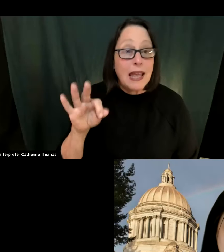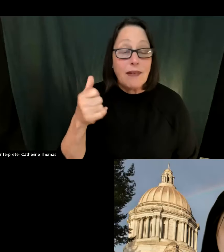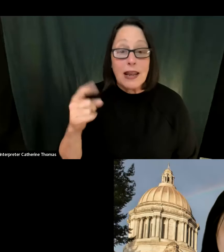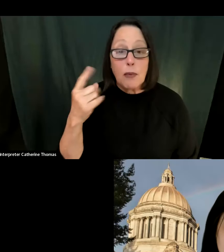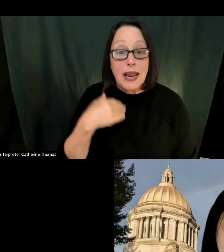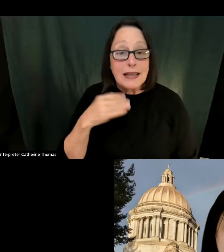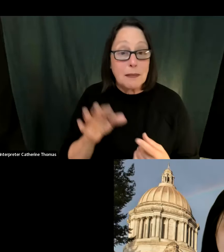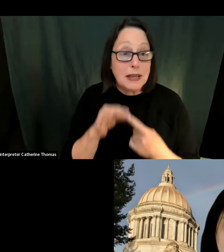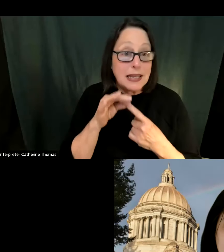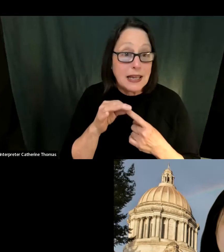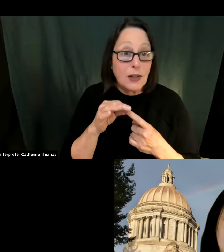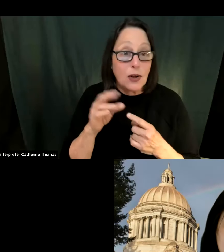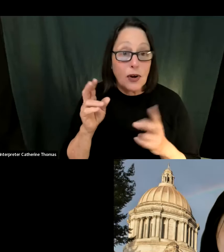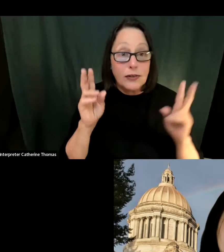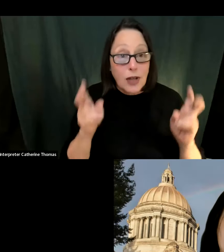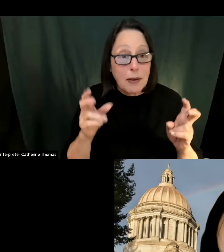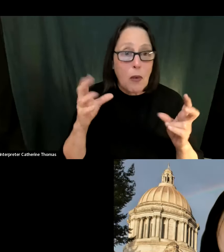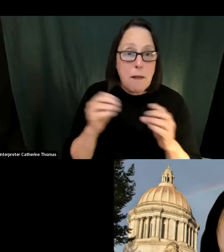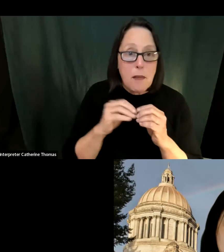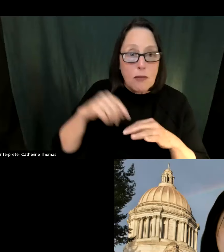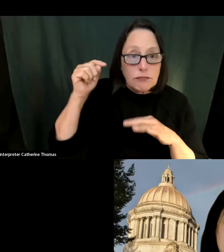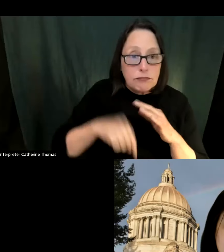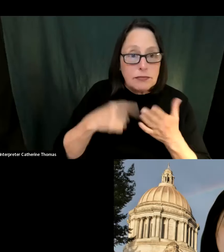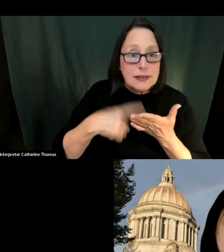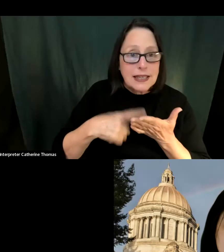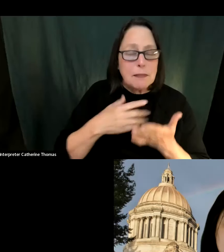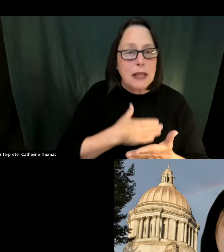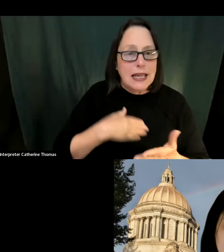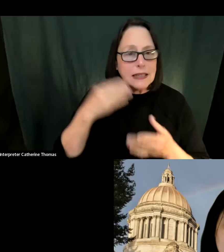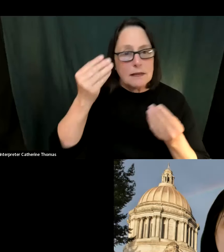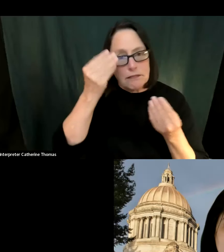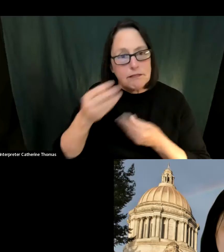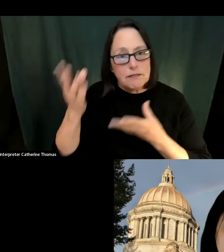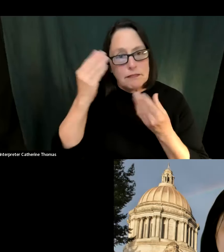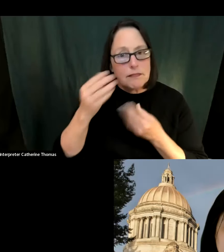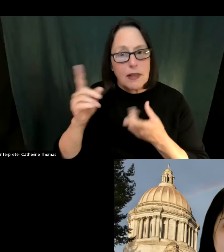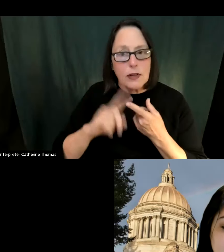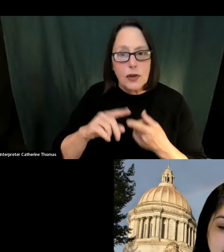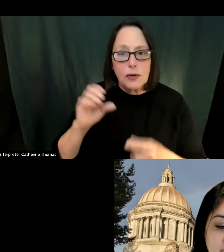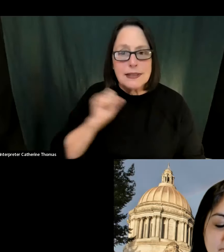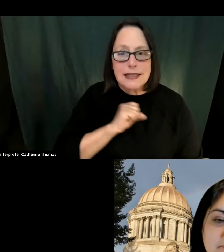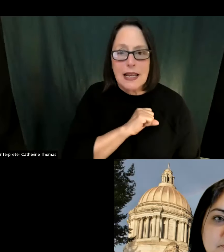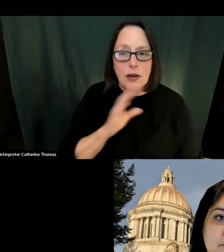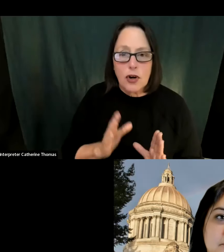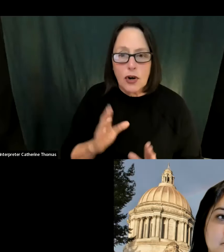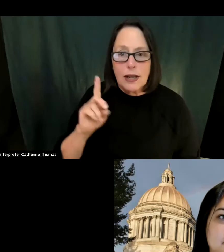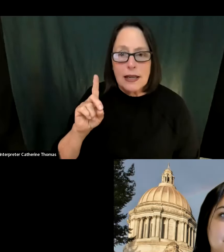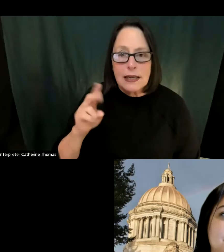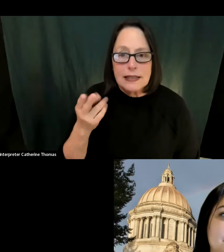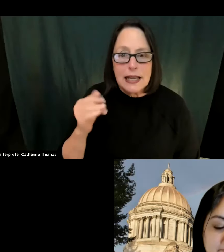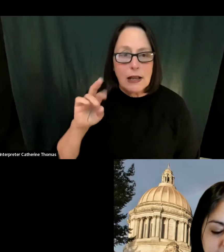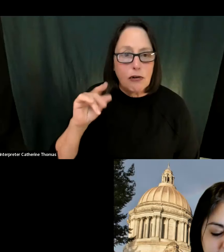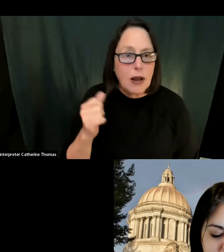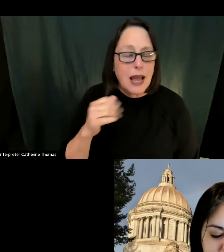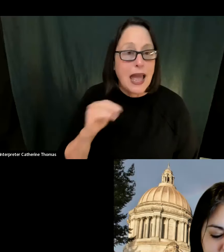they're hoping we can do a deeper dive into in May, please pass those along to Senator Dhingra and us, and we will look